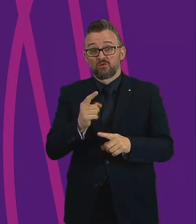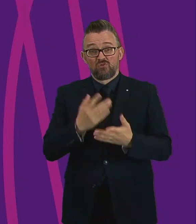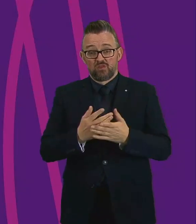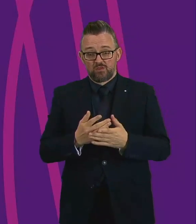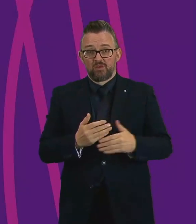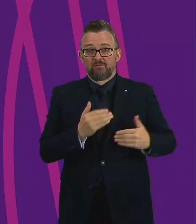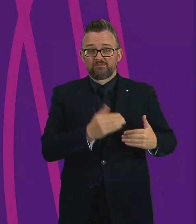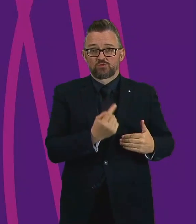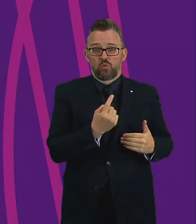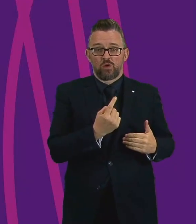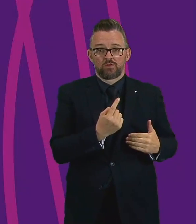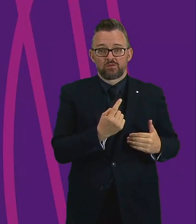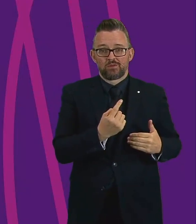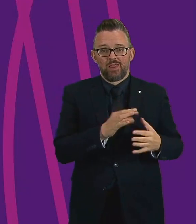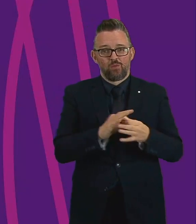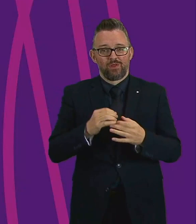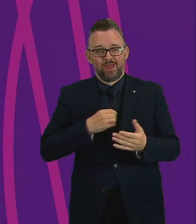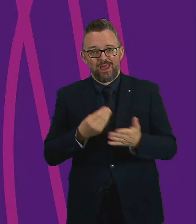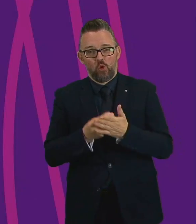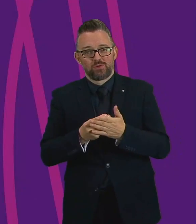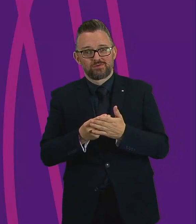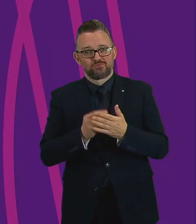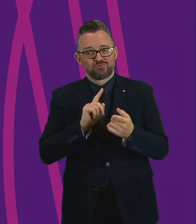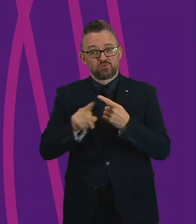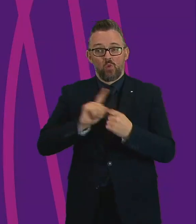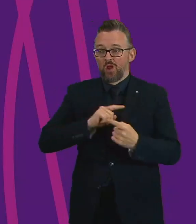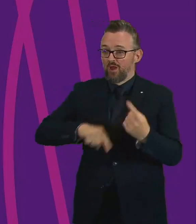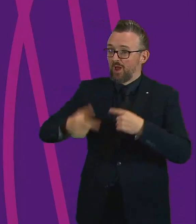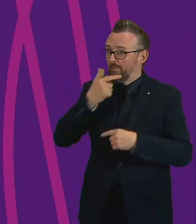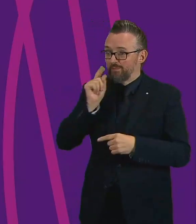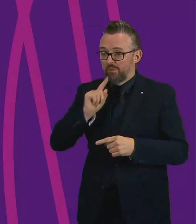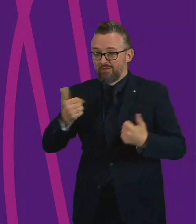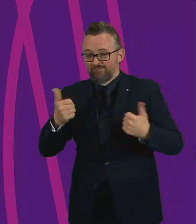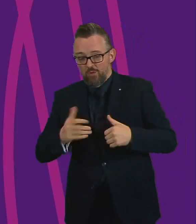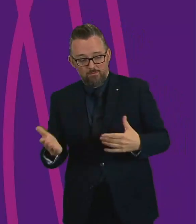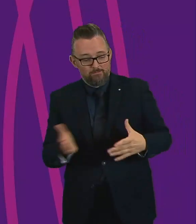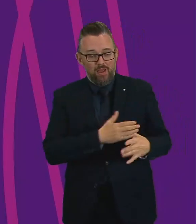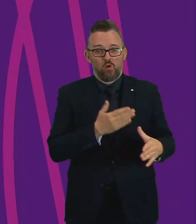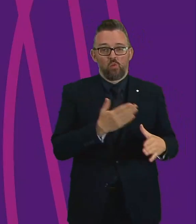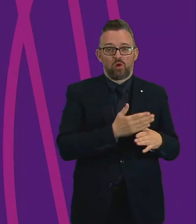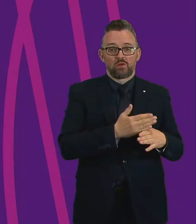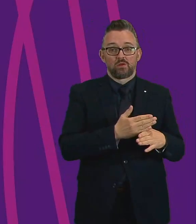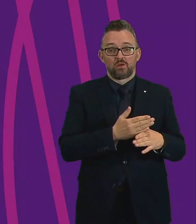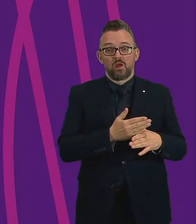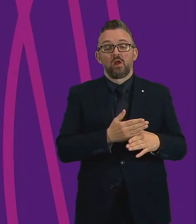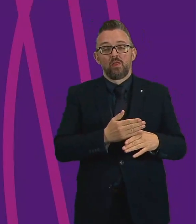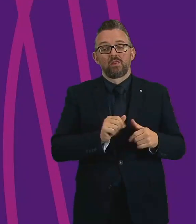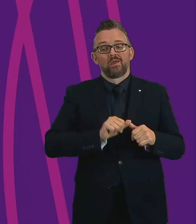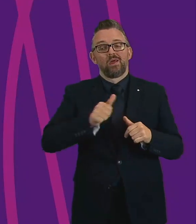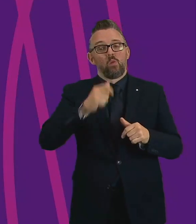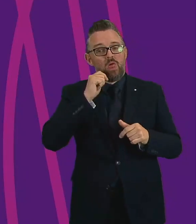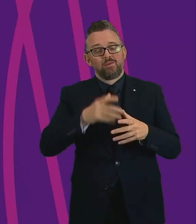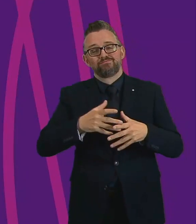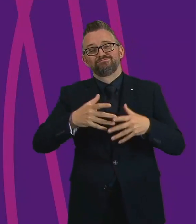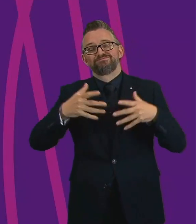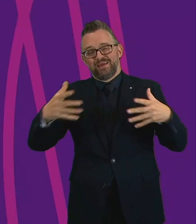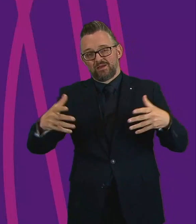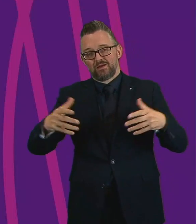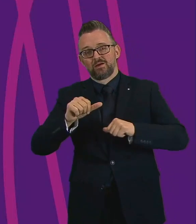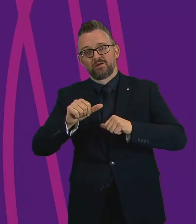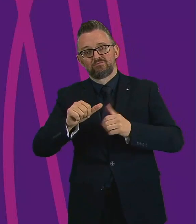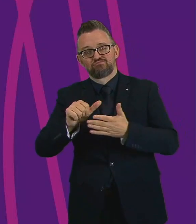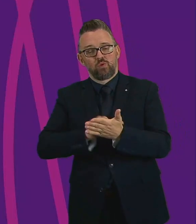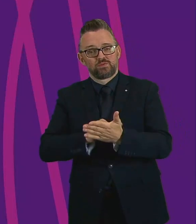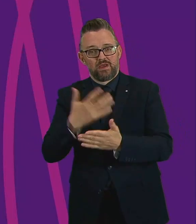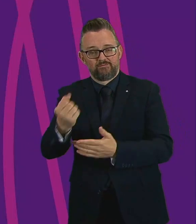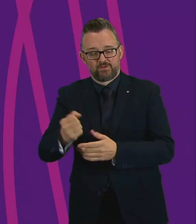one of our economic response as people go back to work. Larger programmes will follow. And so, Presiding Officer,